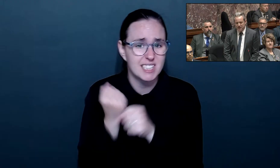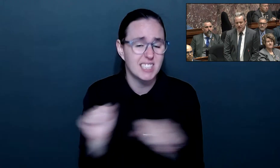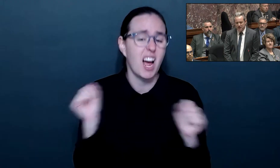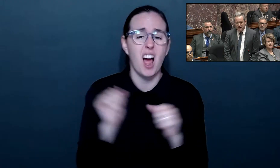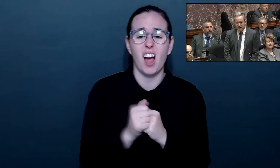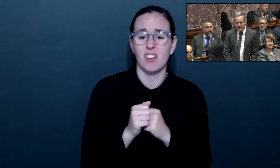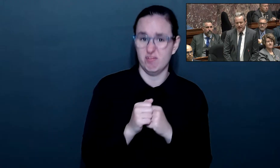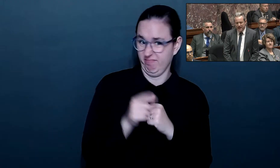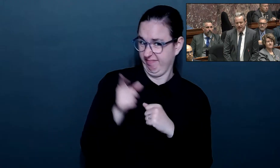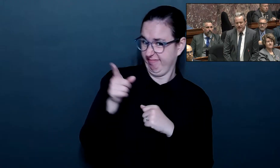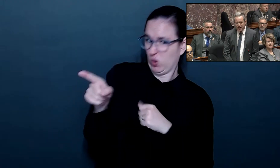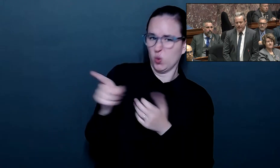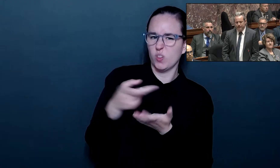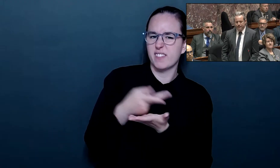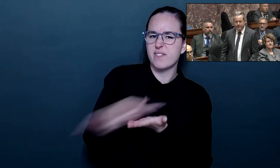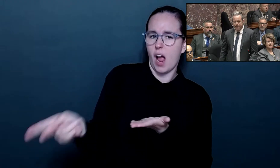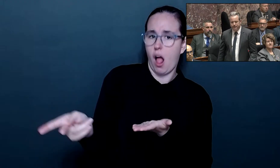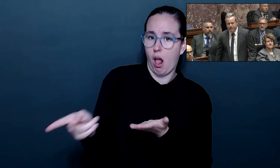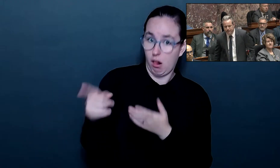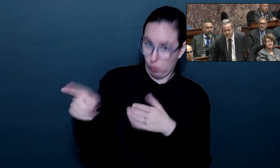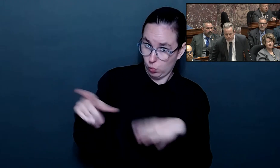us to get this done?